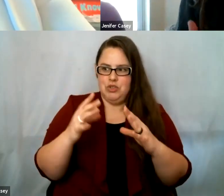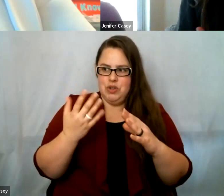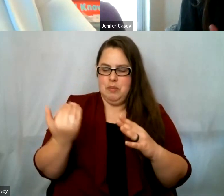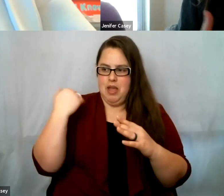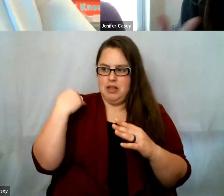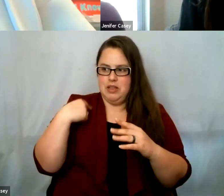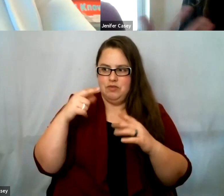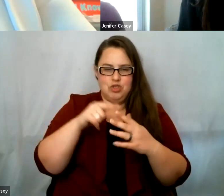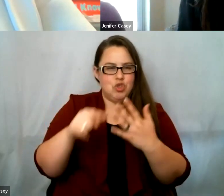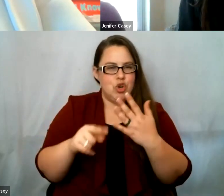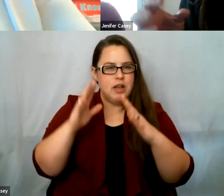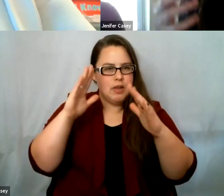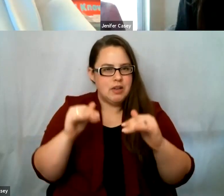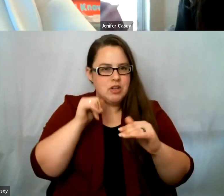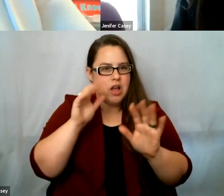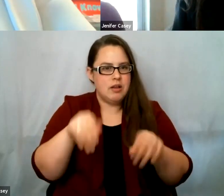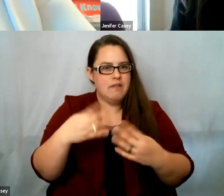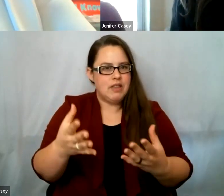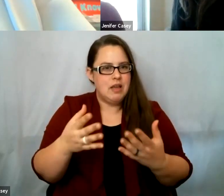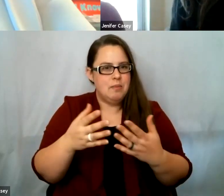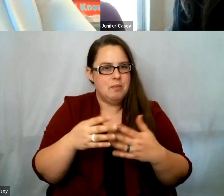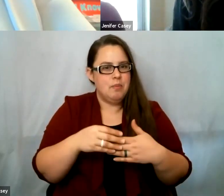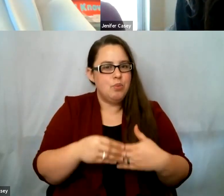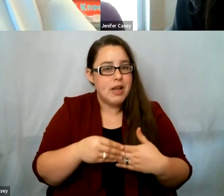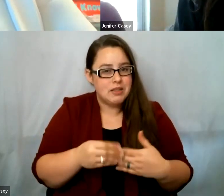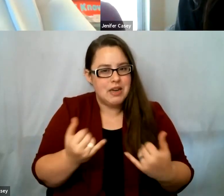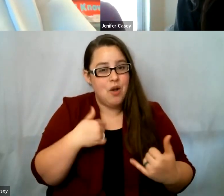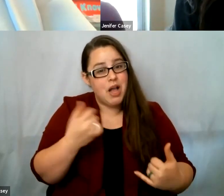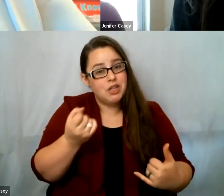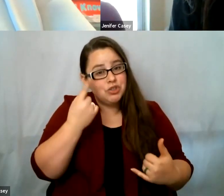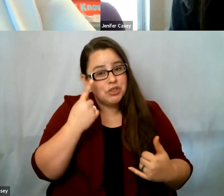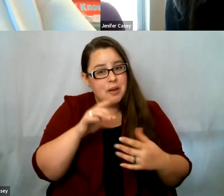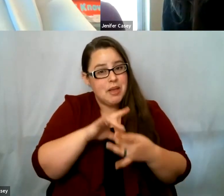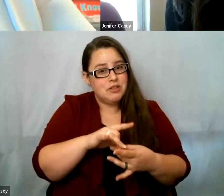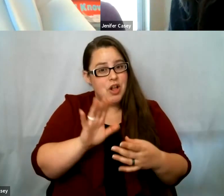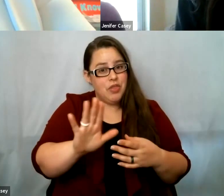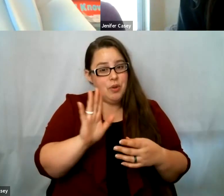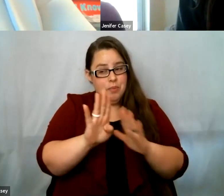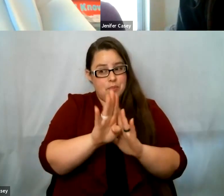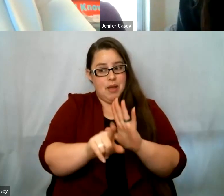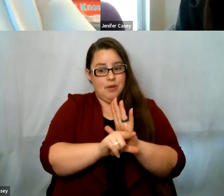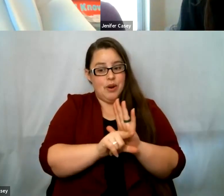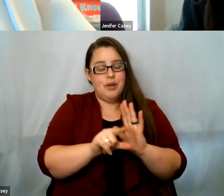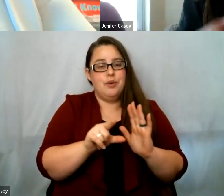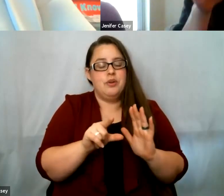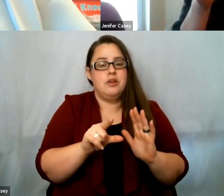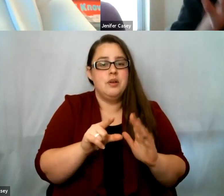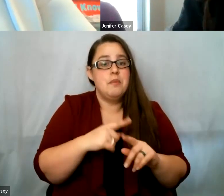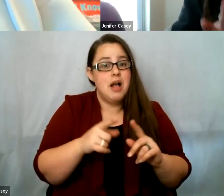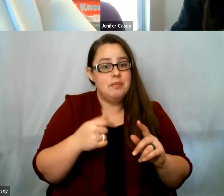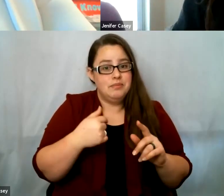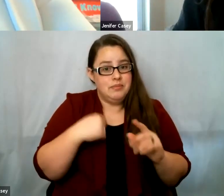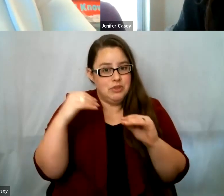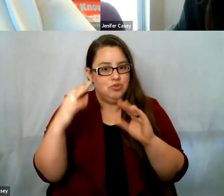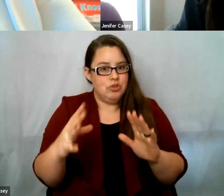for my students and not giving them the kind of breaks that now I understand, based on where they come from. But as an instructor, like